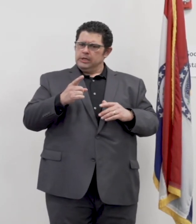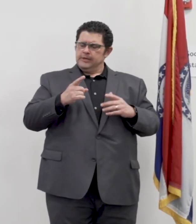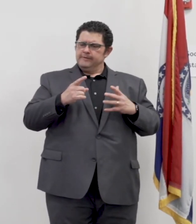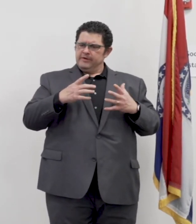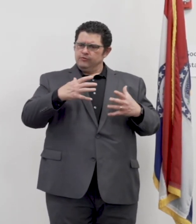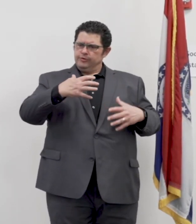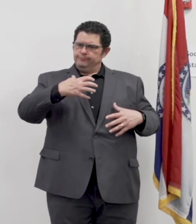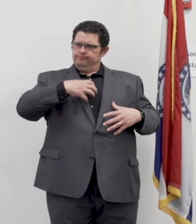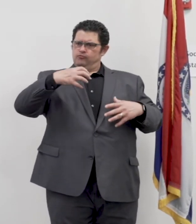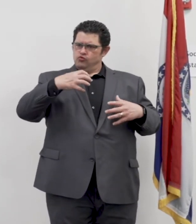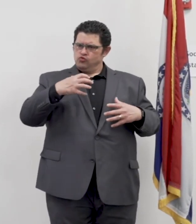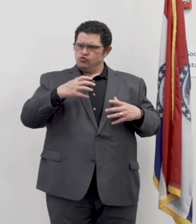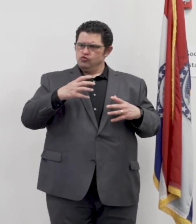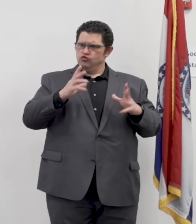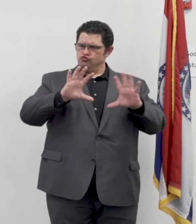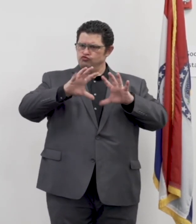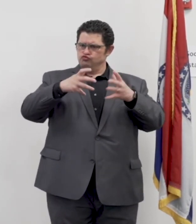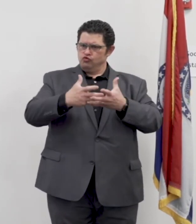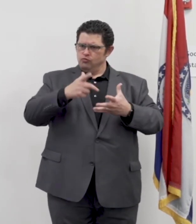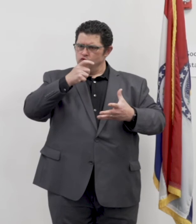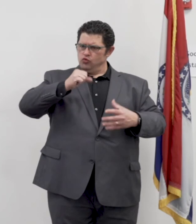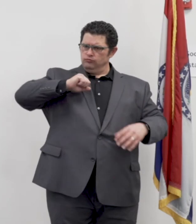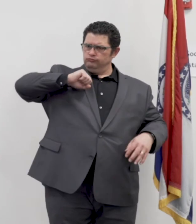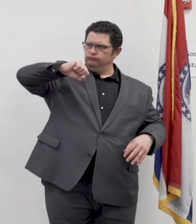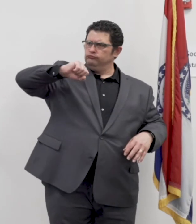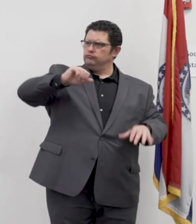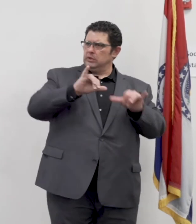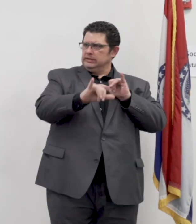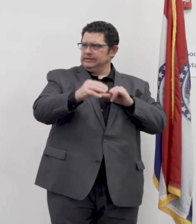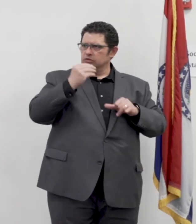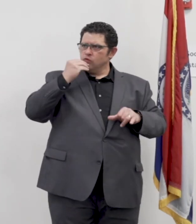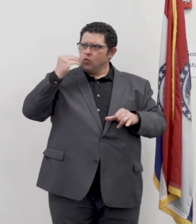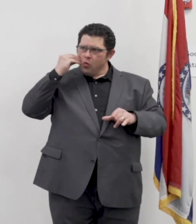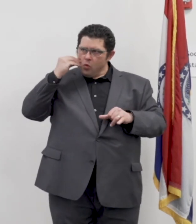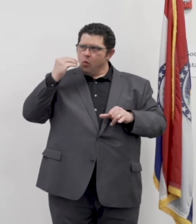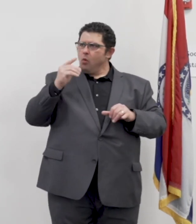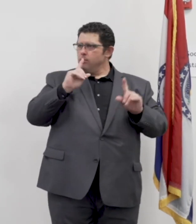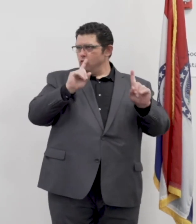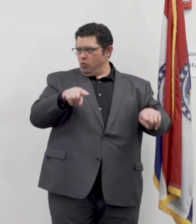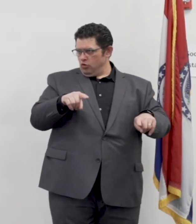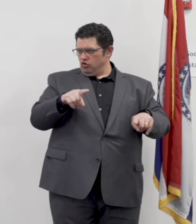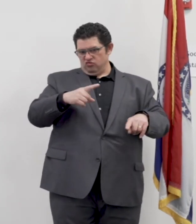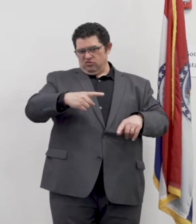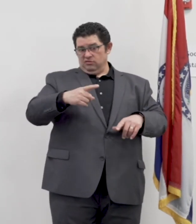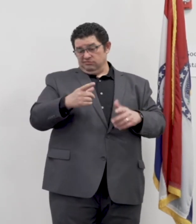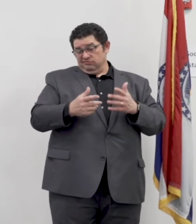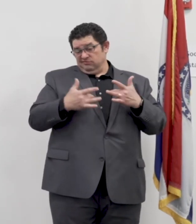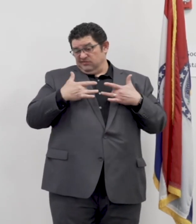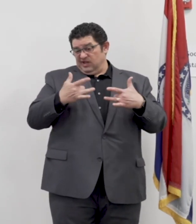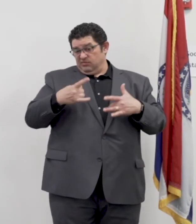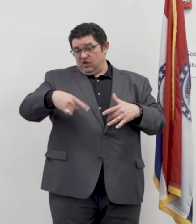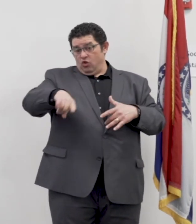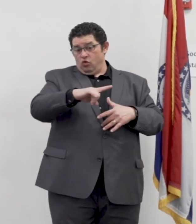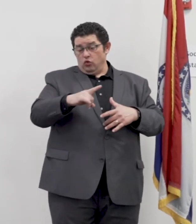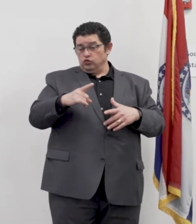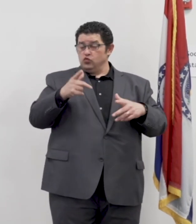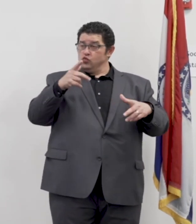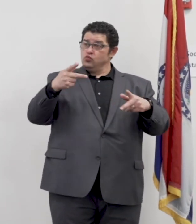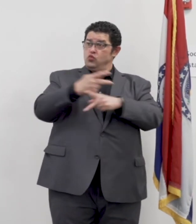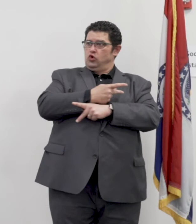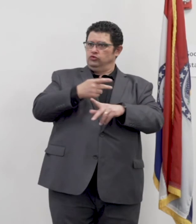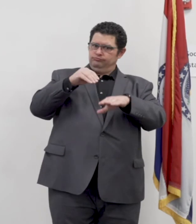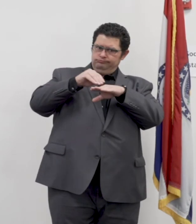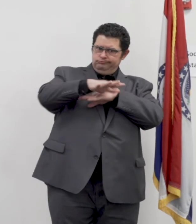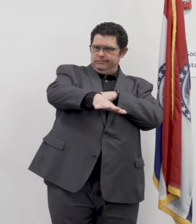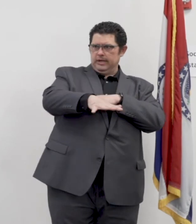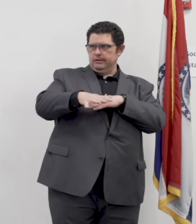back against the stay-at-home orders, and they tend to be the individuals that are most adversely affected. And I understand that. But underneath all of that,